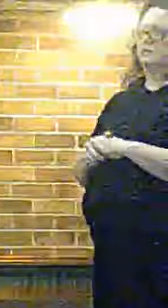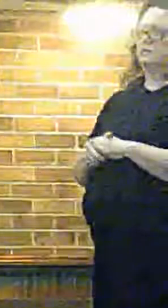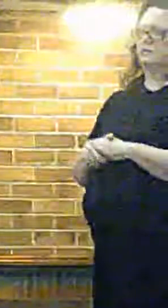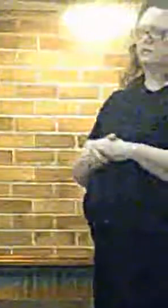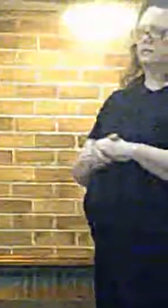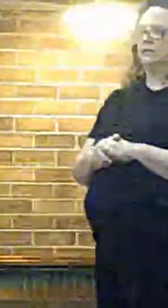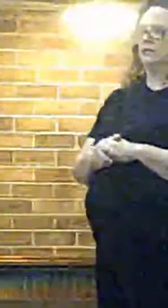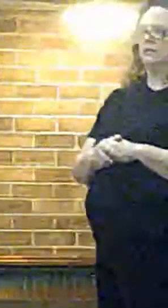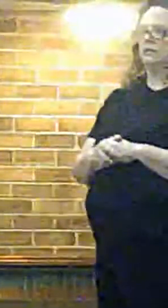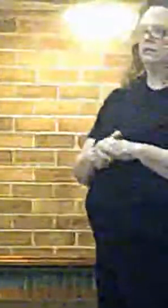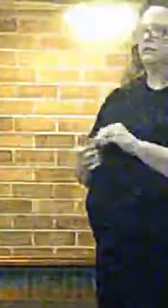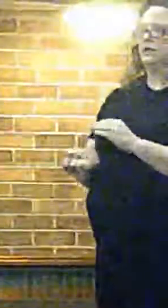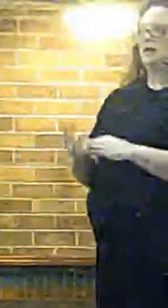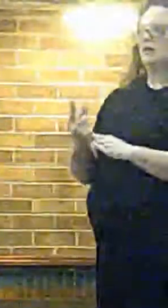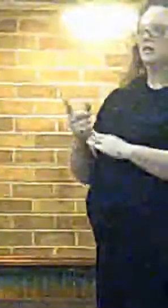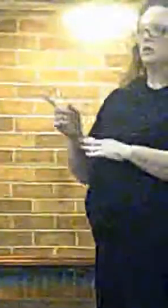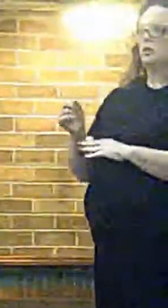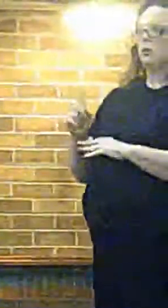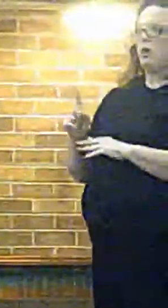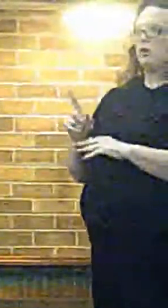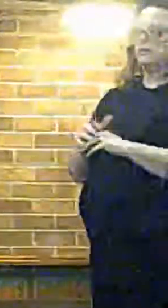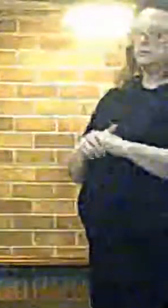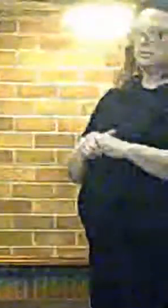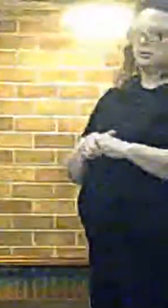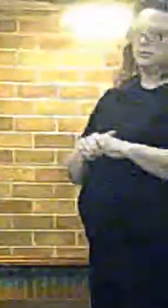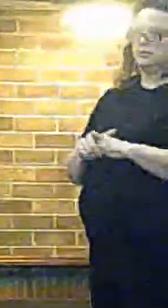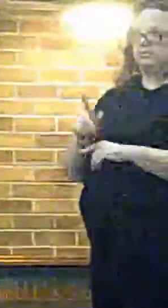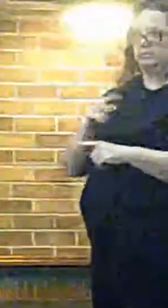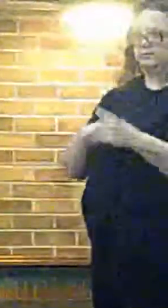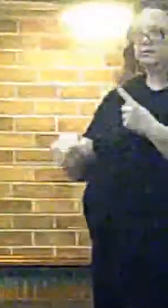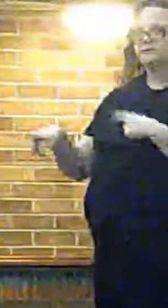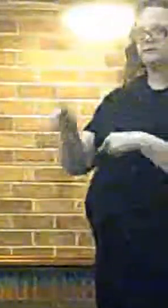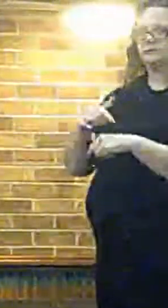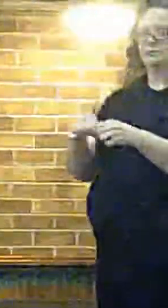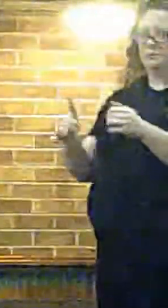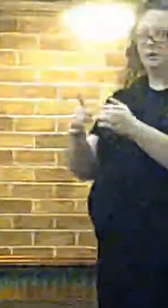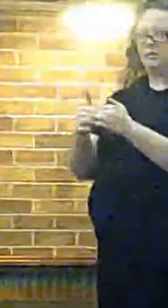have. The issue is, we're all in agreement, I think,